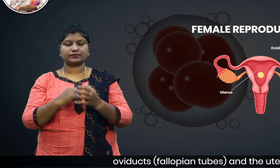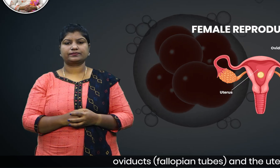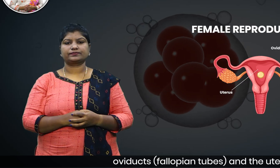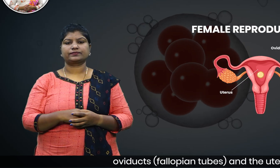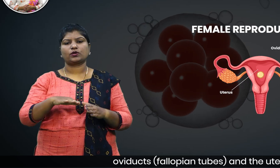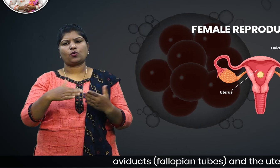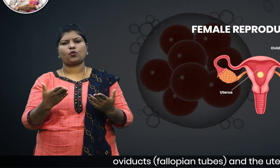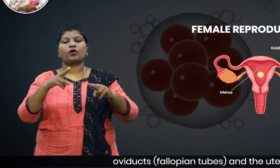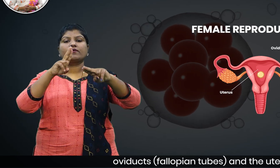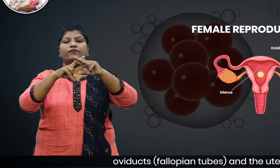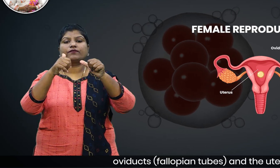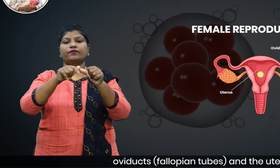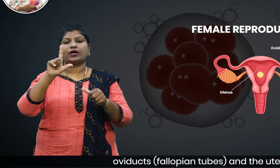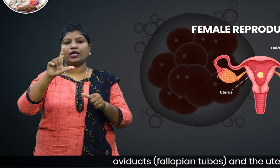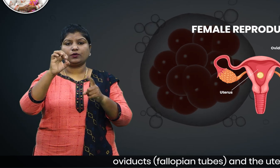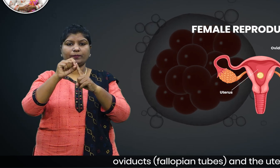or fallopian tubes,